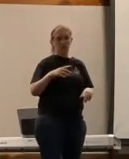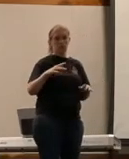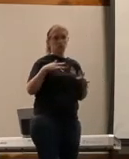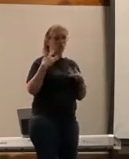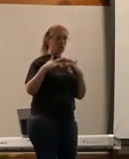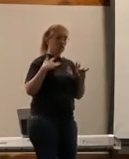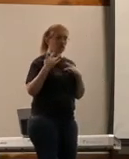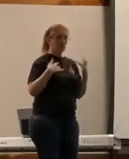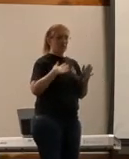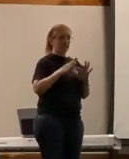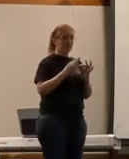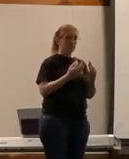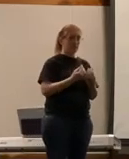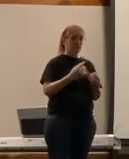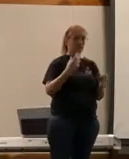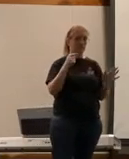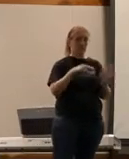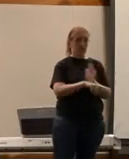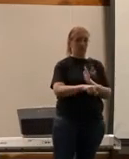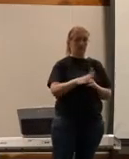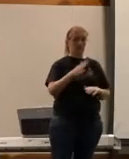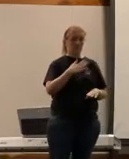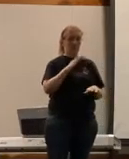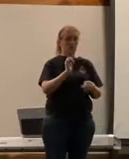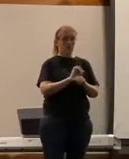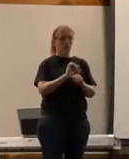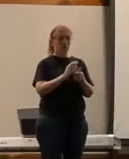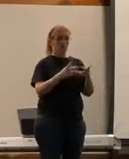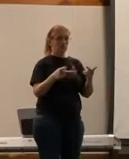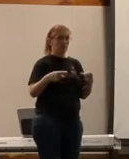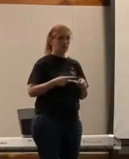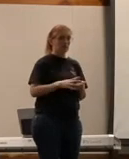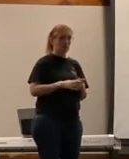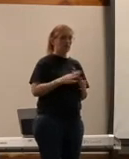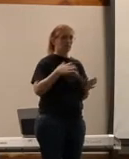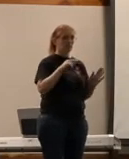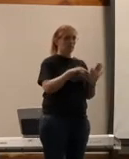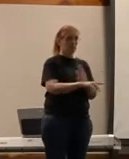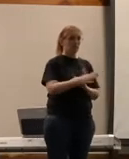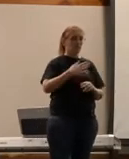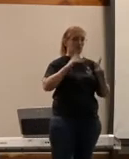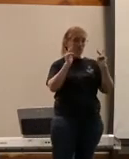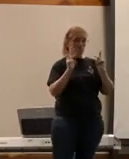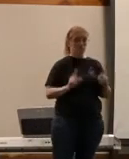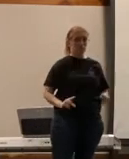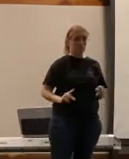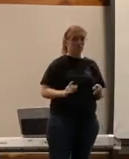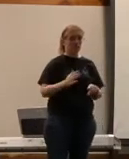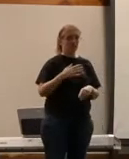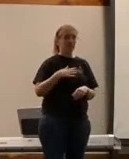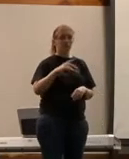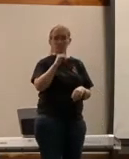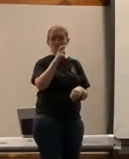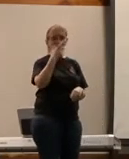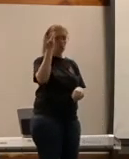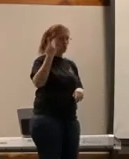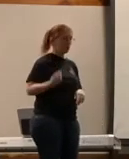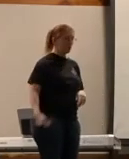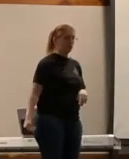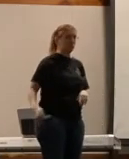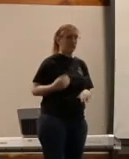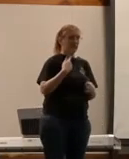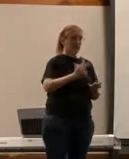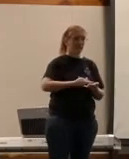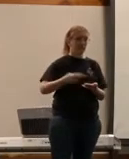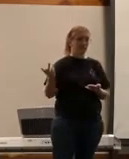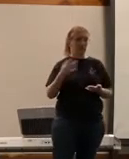steal my family, coming to kill my workplace, coming to kill my identity. I know that this is not who I am. I have failed